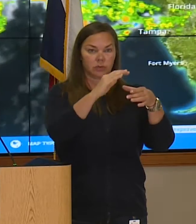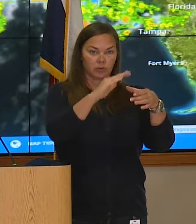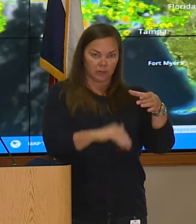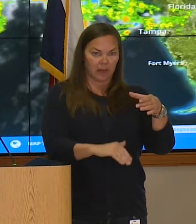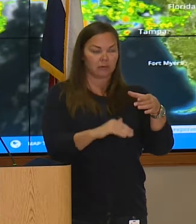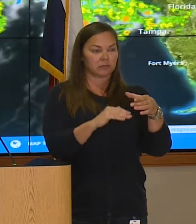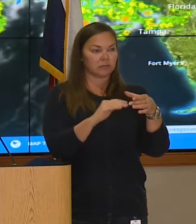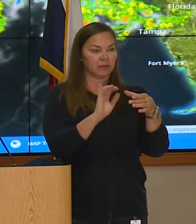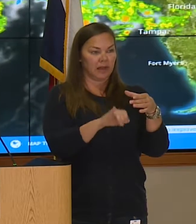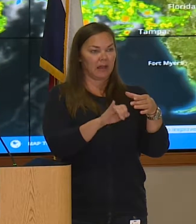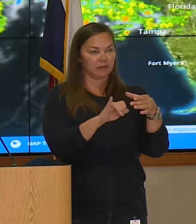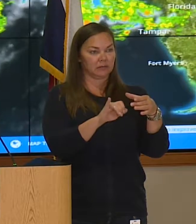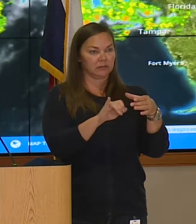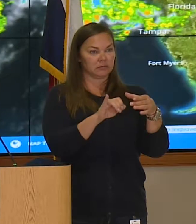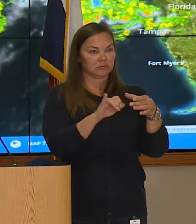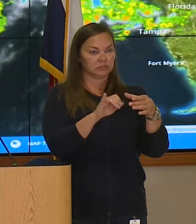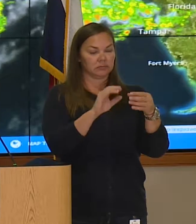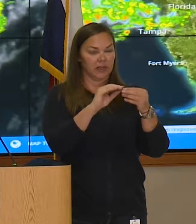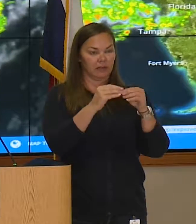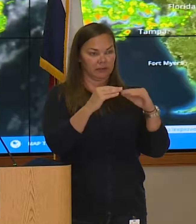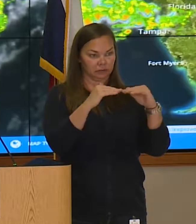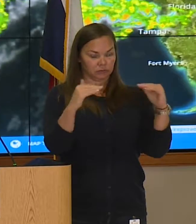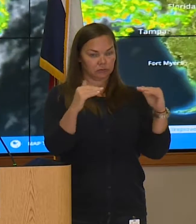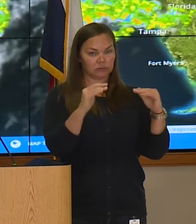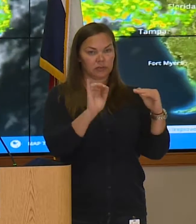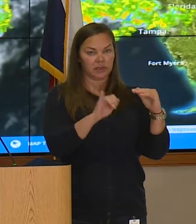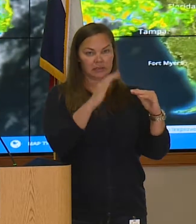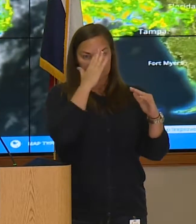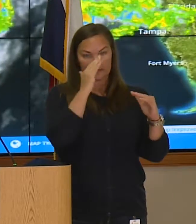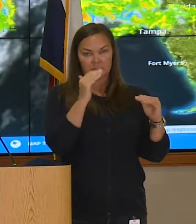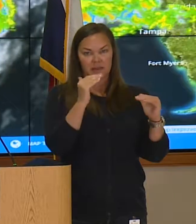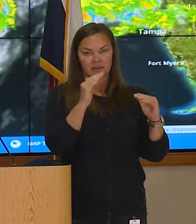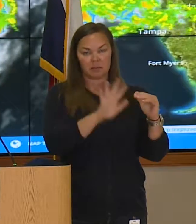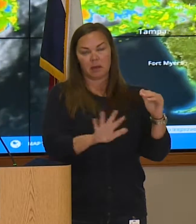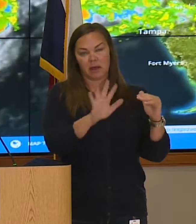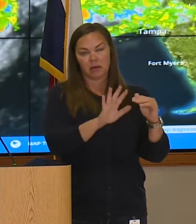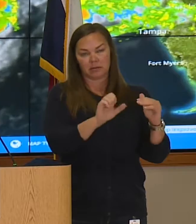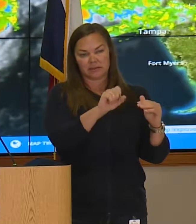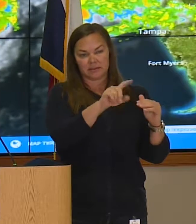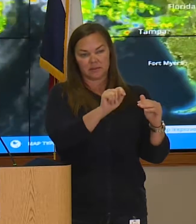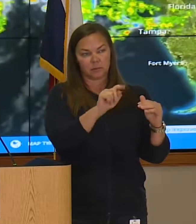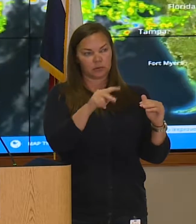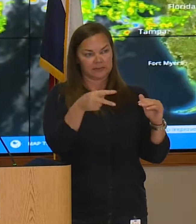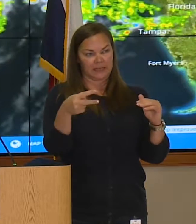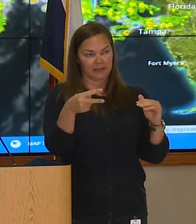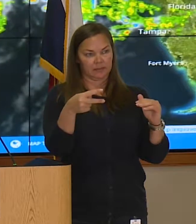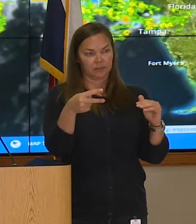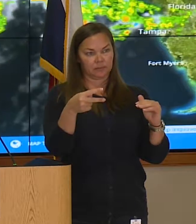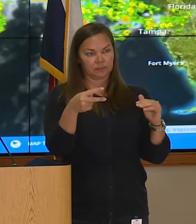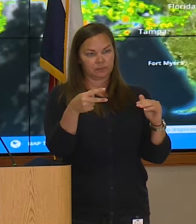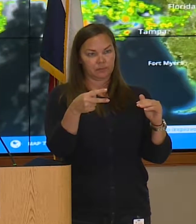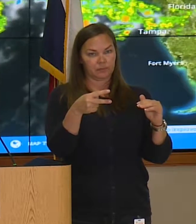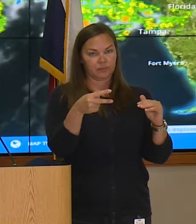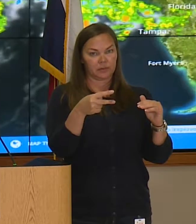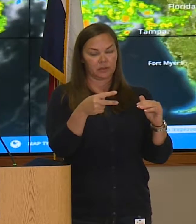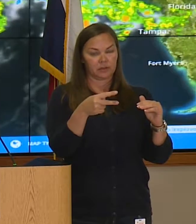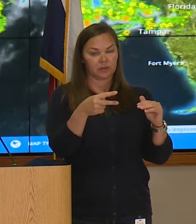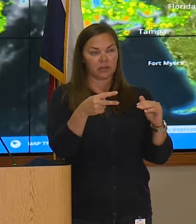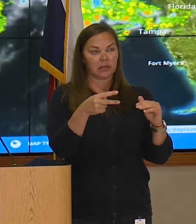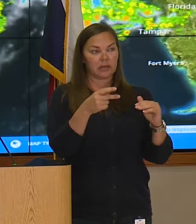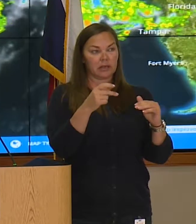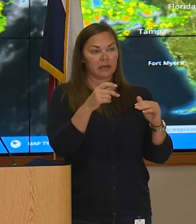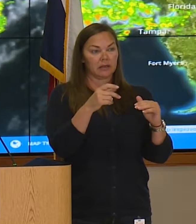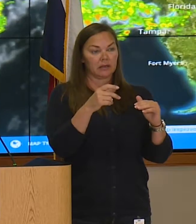down below this elevation, which is expected around September 2nd. Much lower